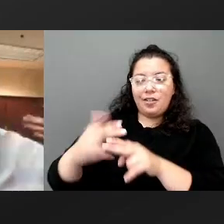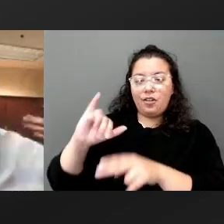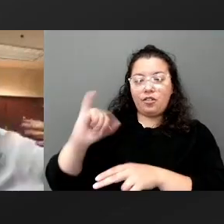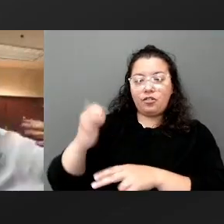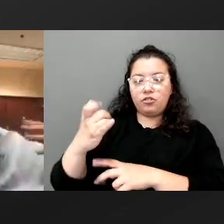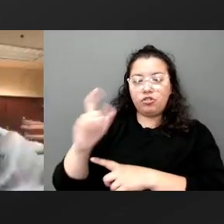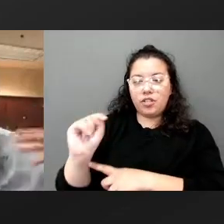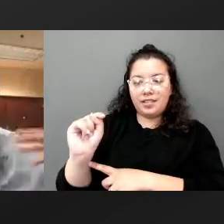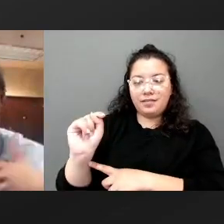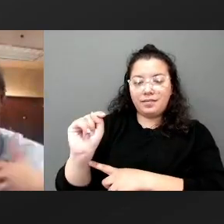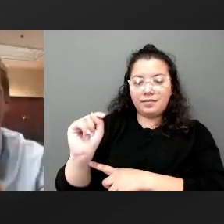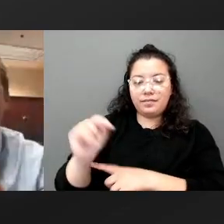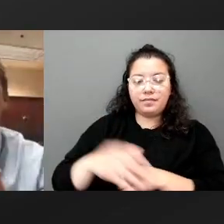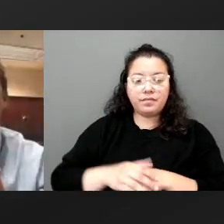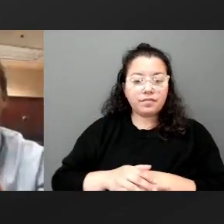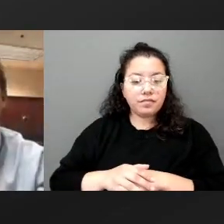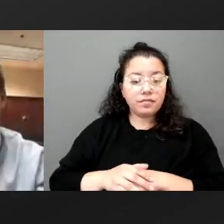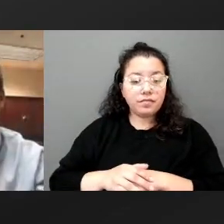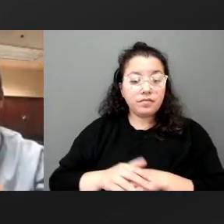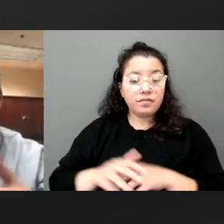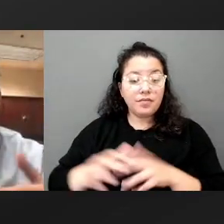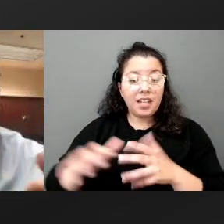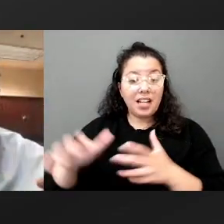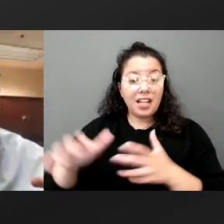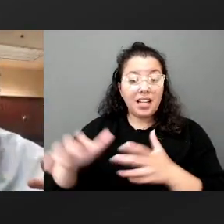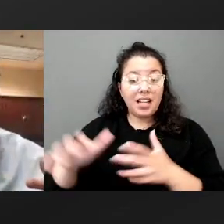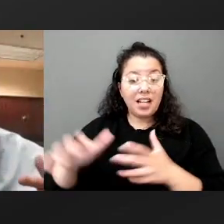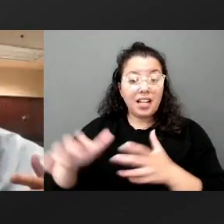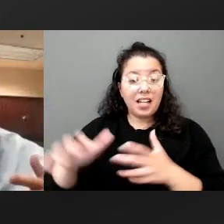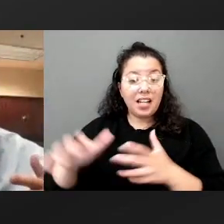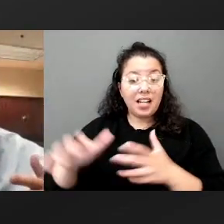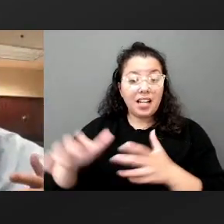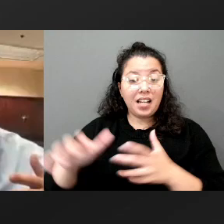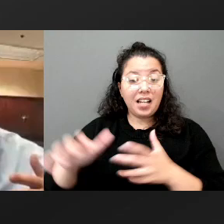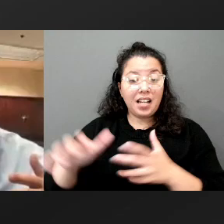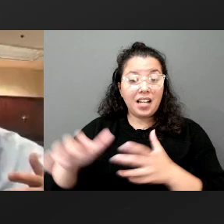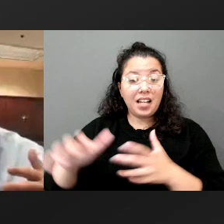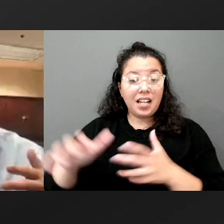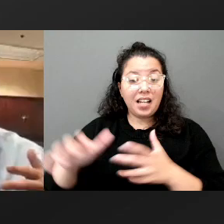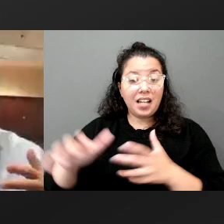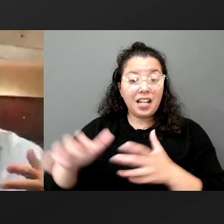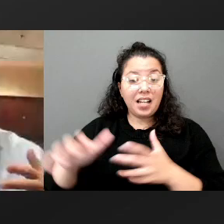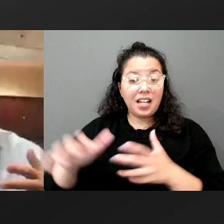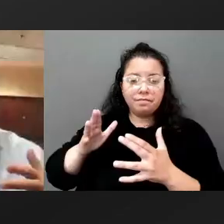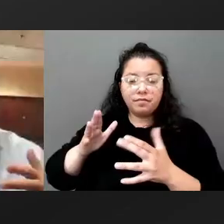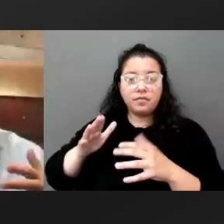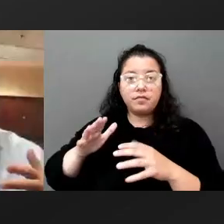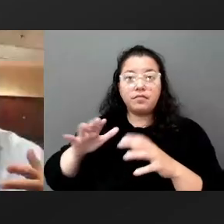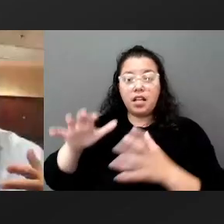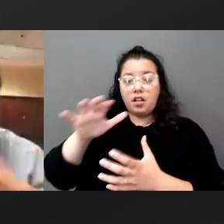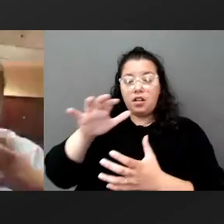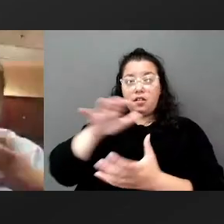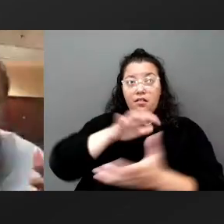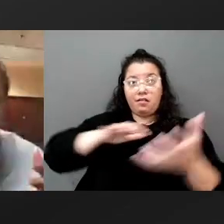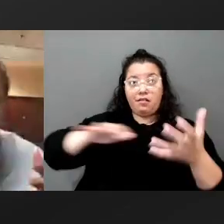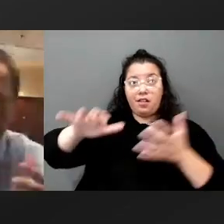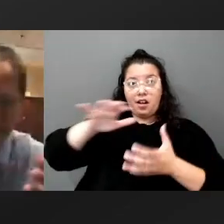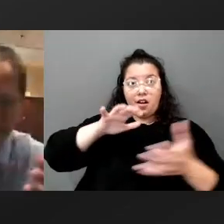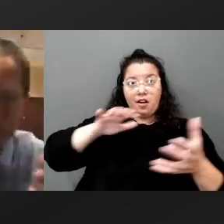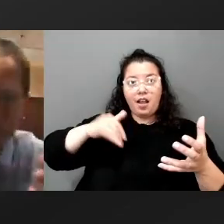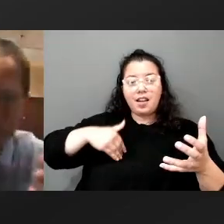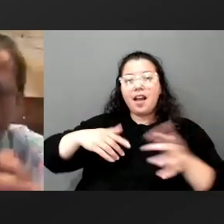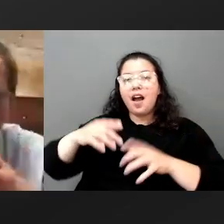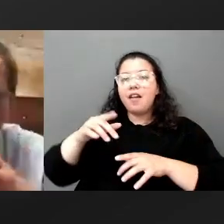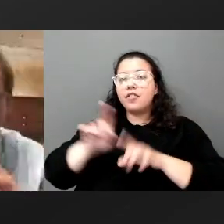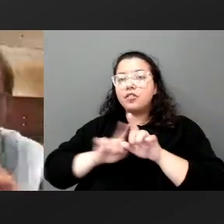It basically plows through the cloud, and it creates a ship-like shape. But what I find really cool here is, and so these have been